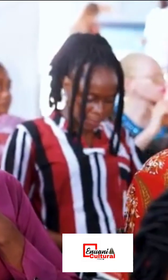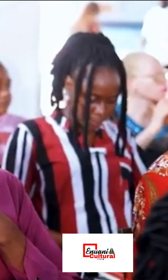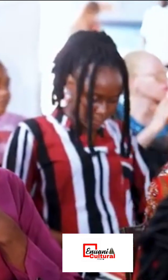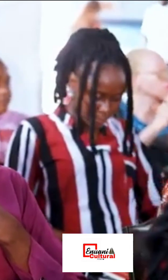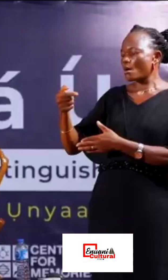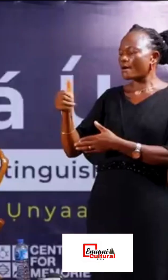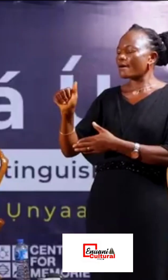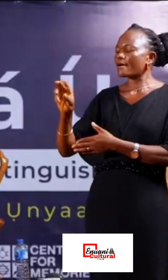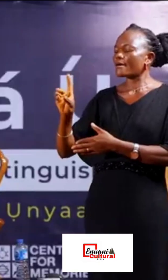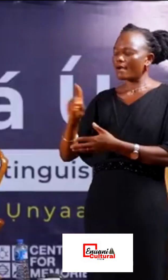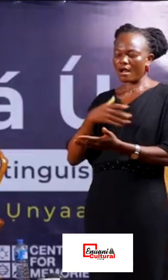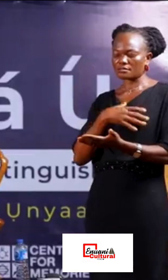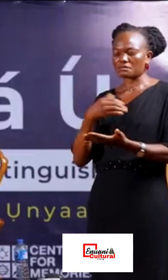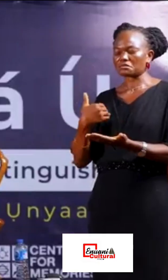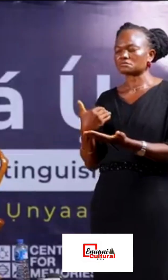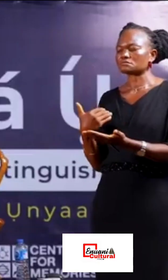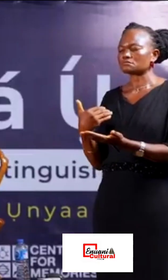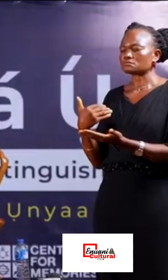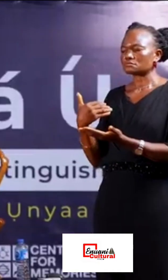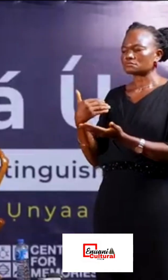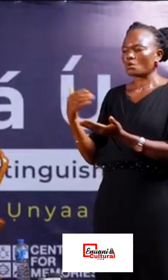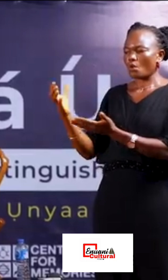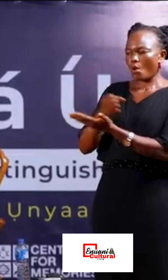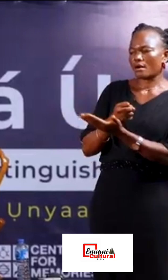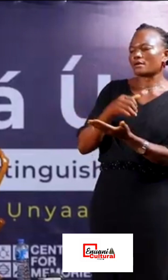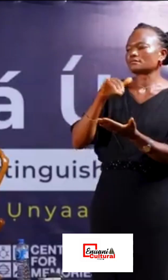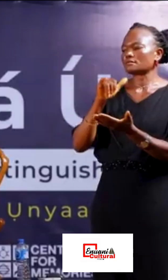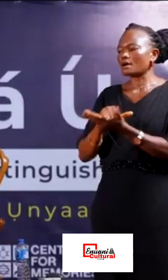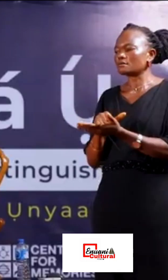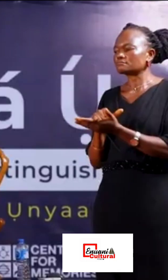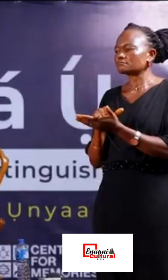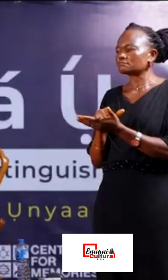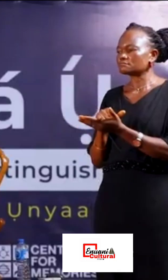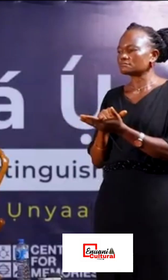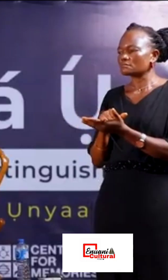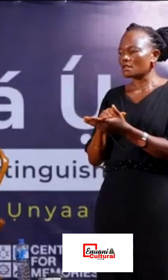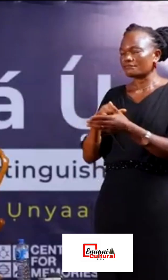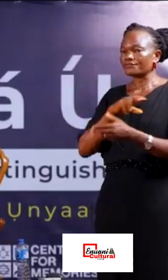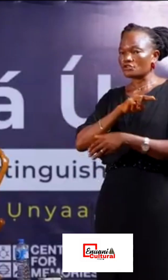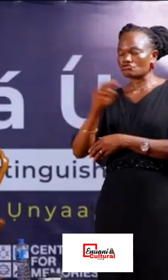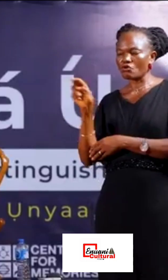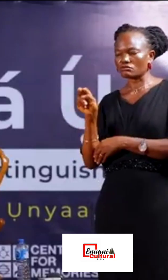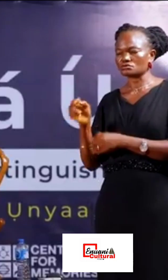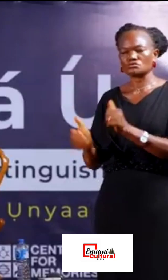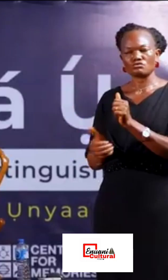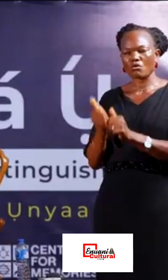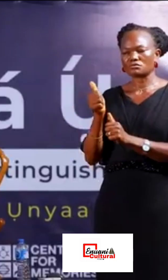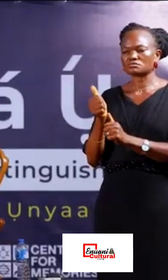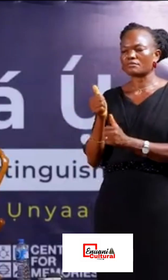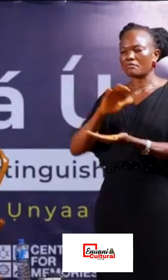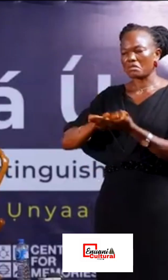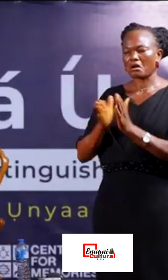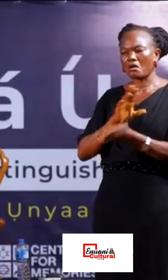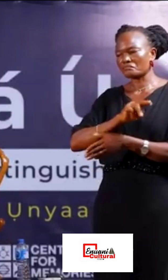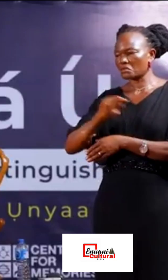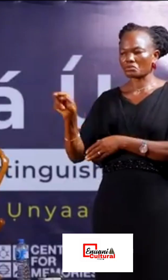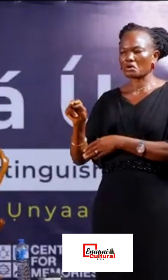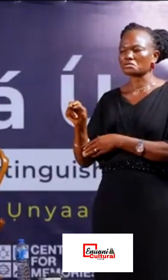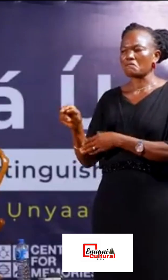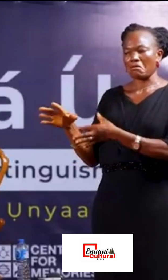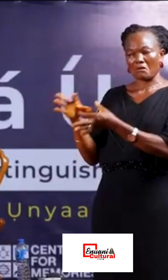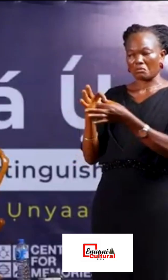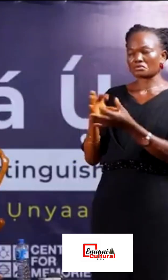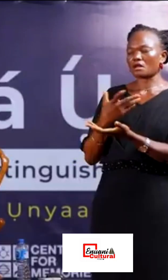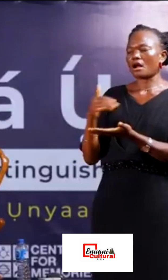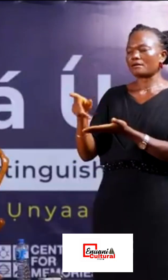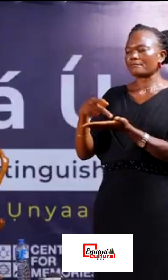Caliphate, the Sokoto Caliphate, basically the North, most of what became the North, right, became incorporated as